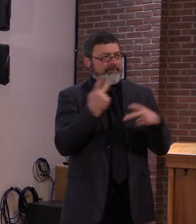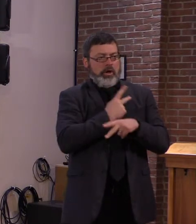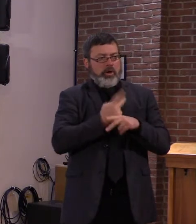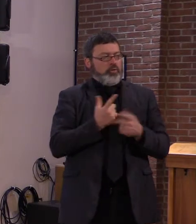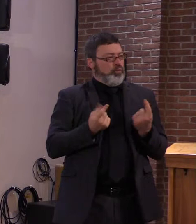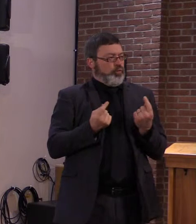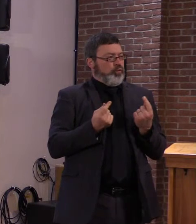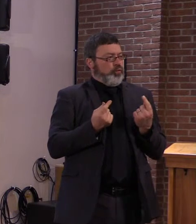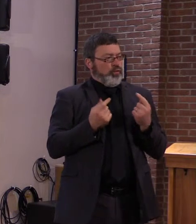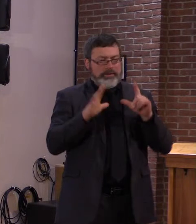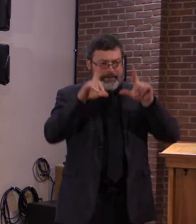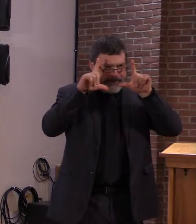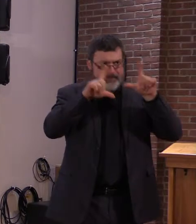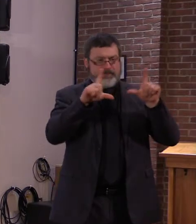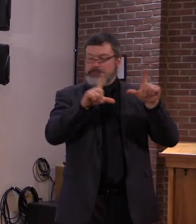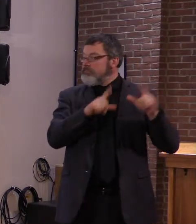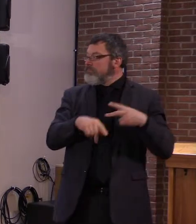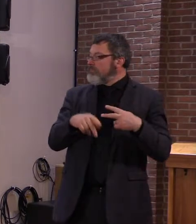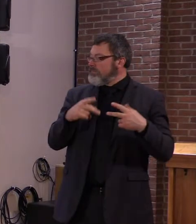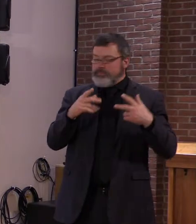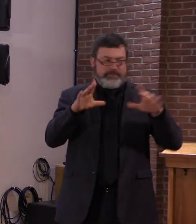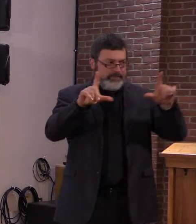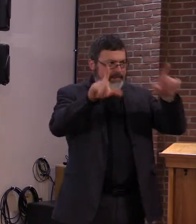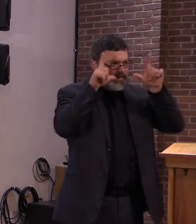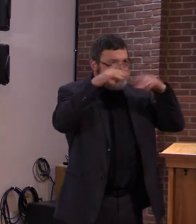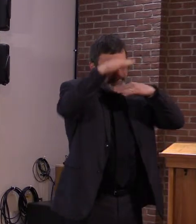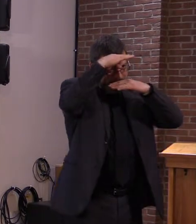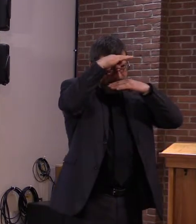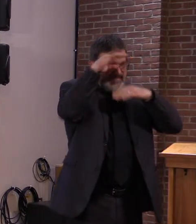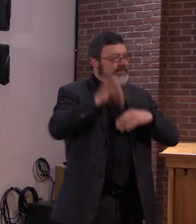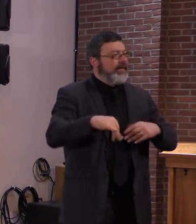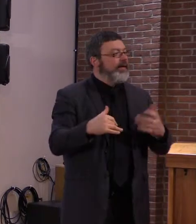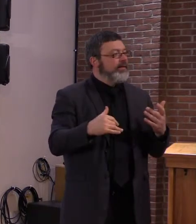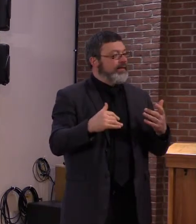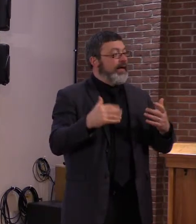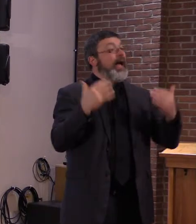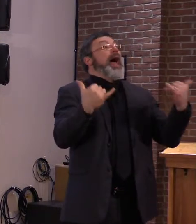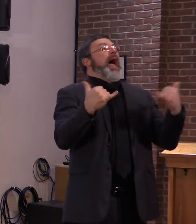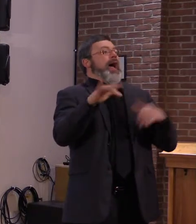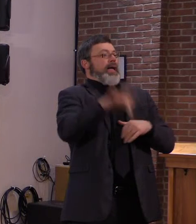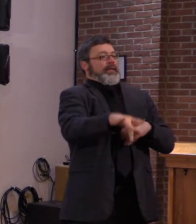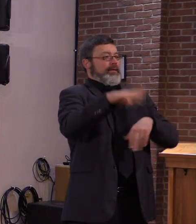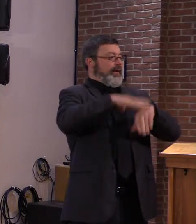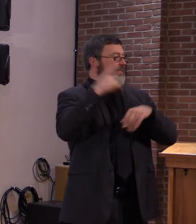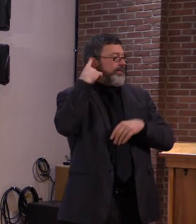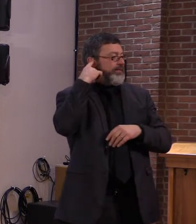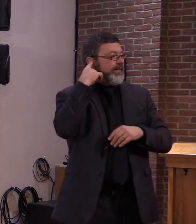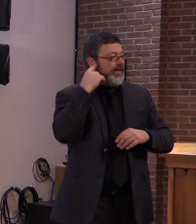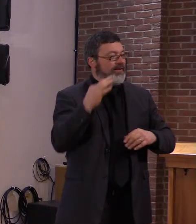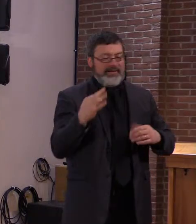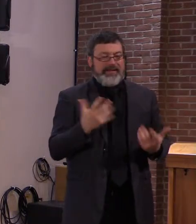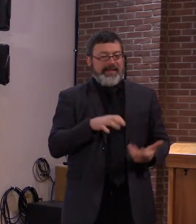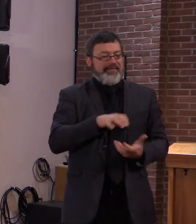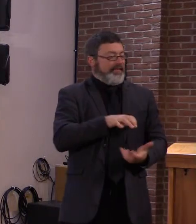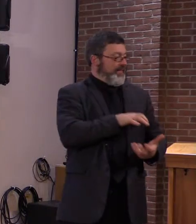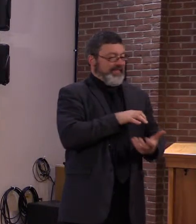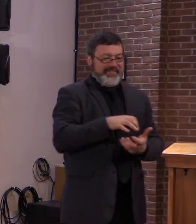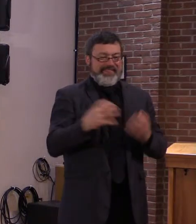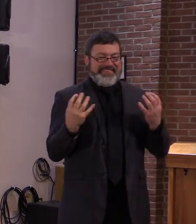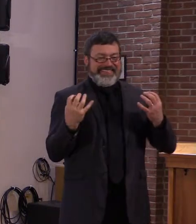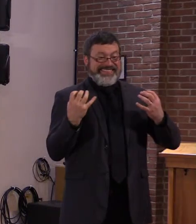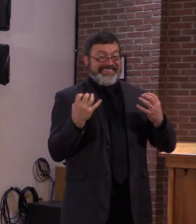VTLightsTheWay for the rest of the world to see. And we'll be working with businesses, nonprofits, and media partners to help us spread